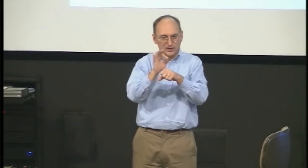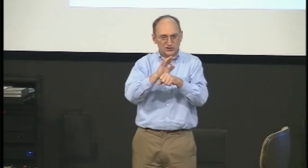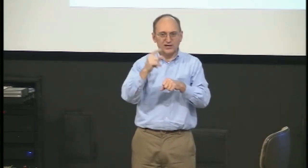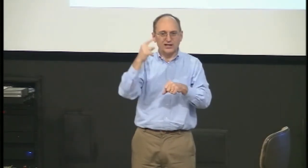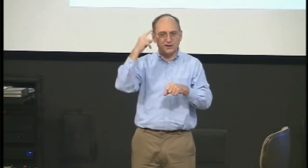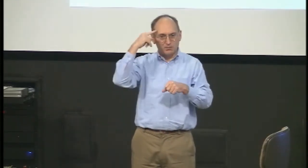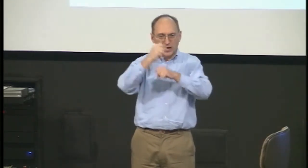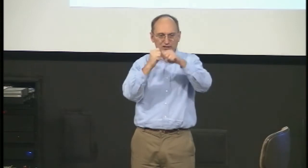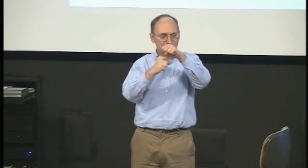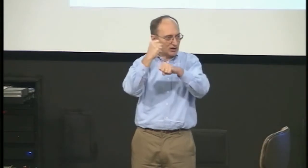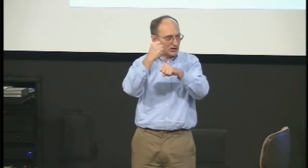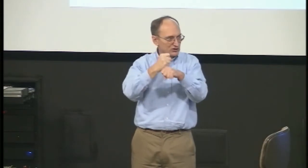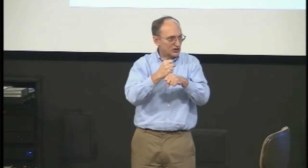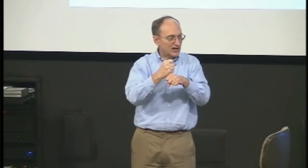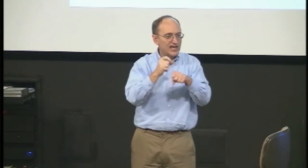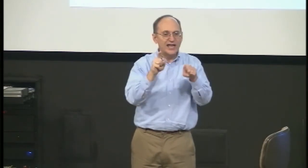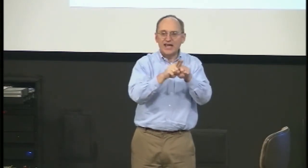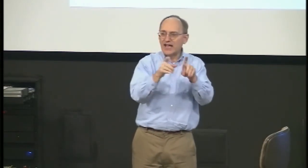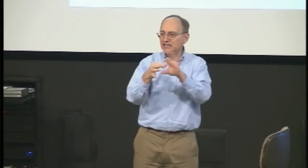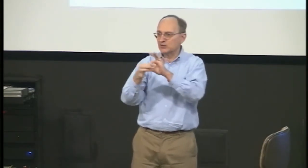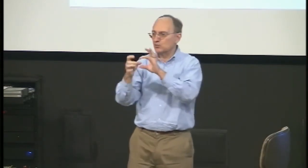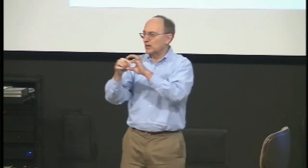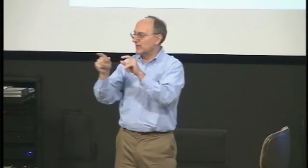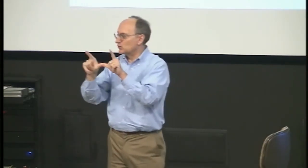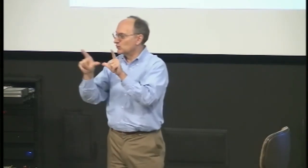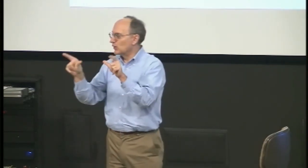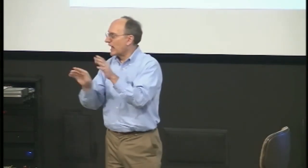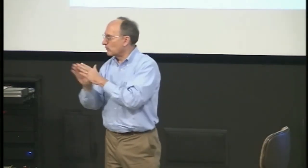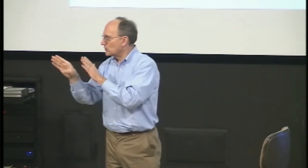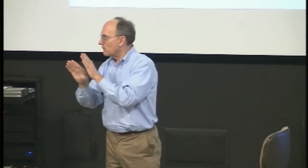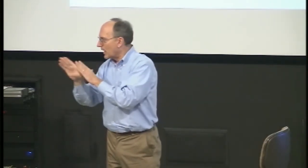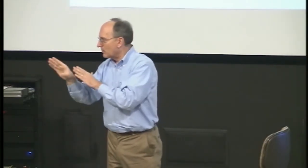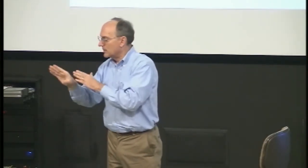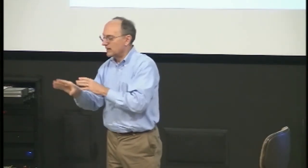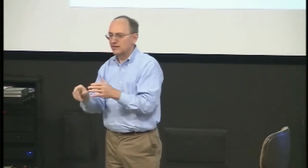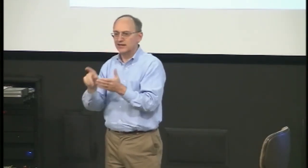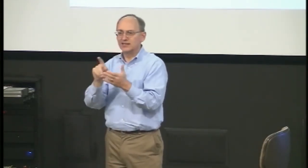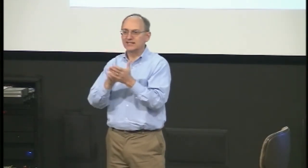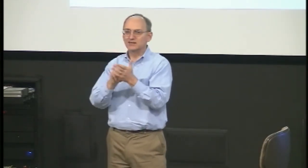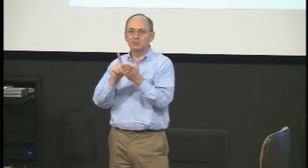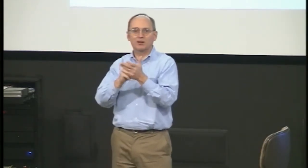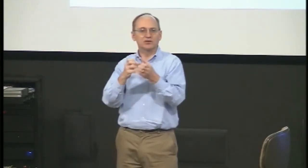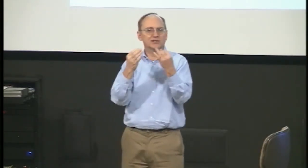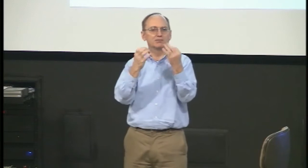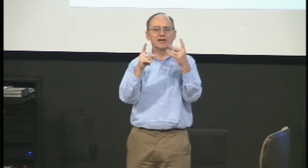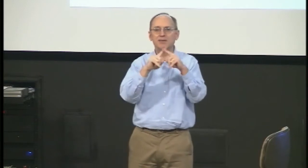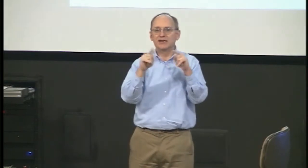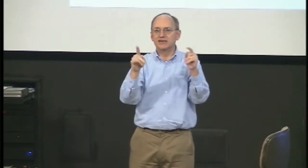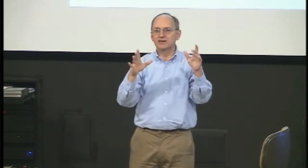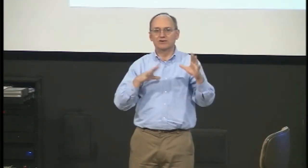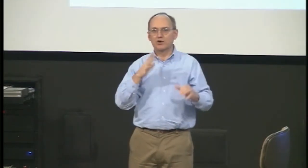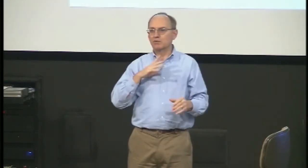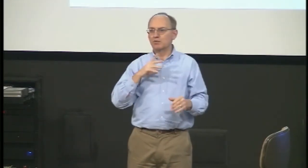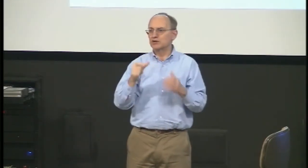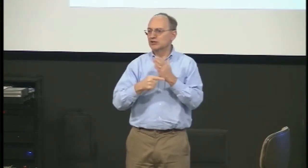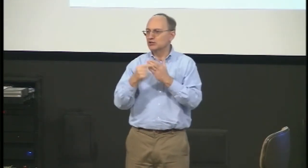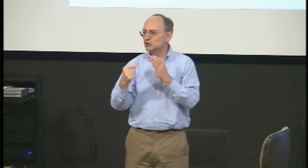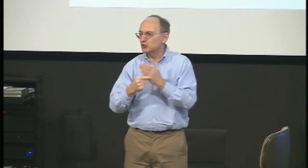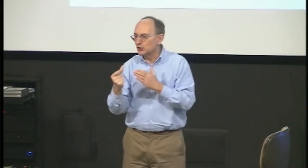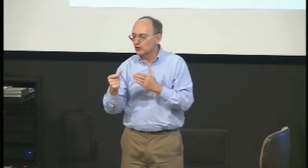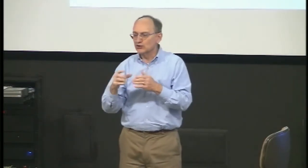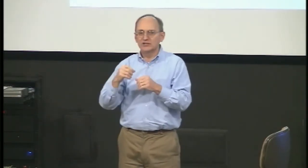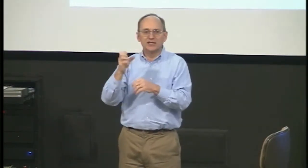in work that has led to our understanding of brain functioning and brain structure, as well as linguistic development.